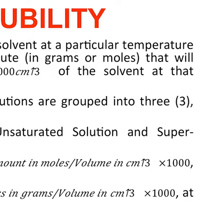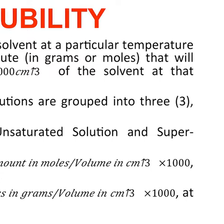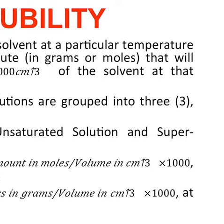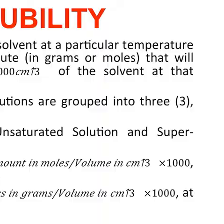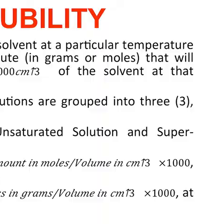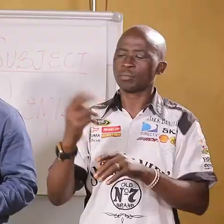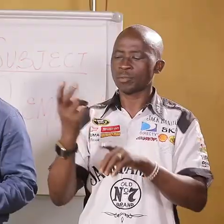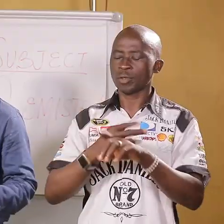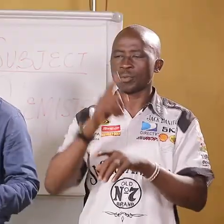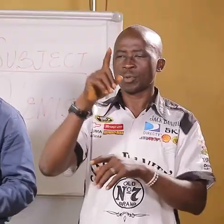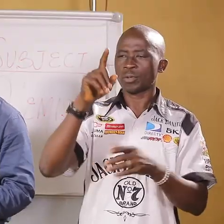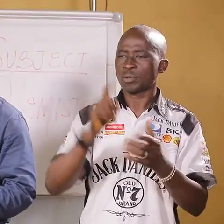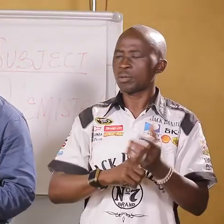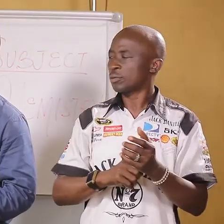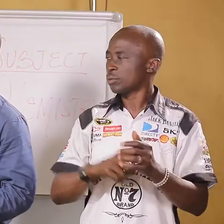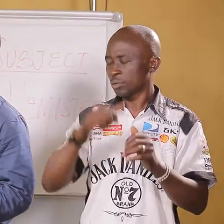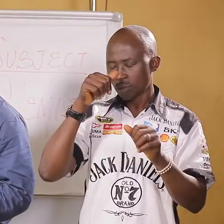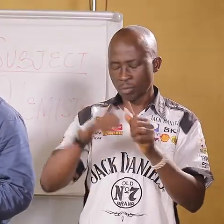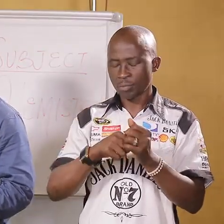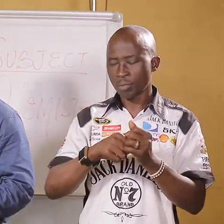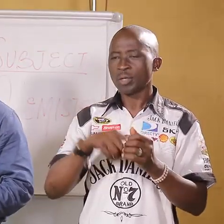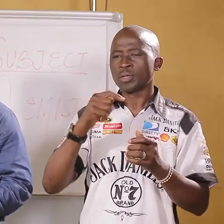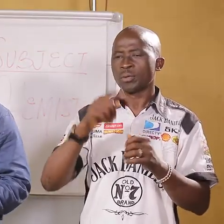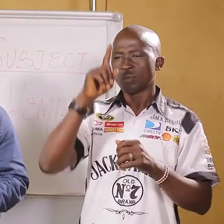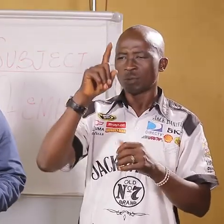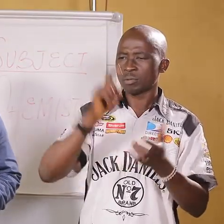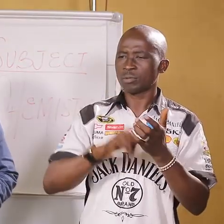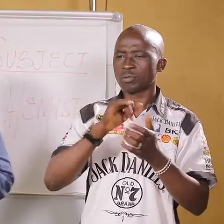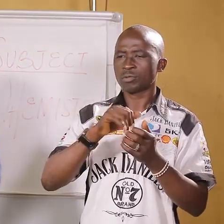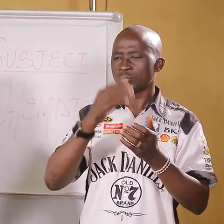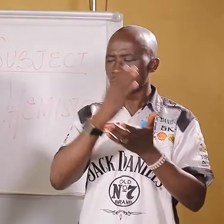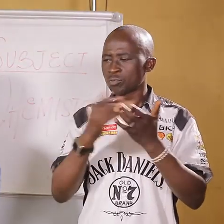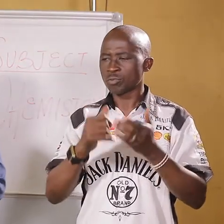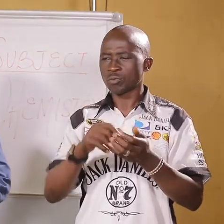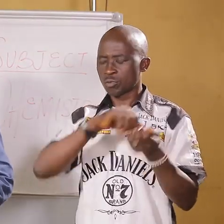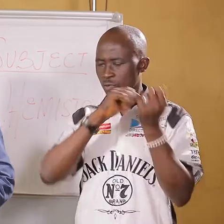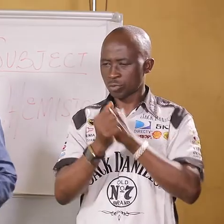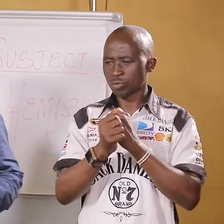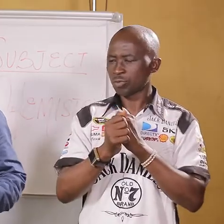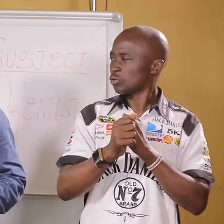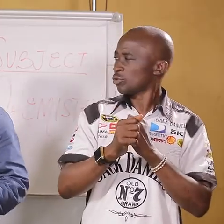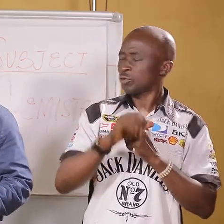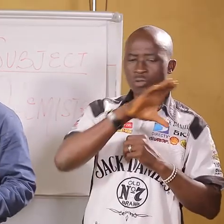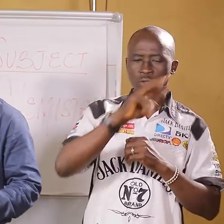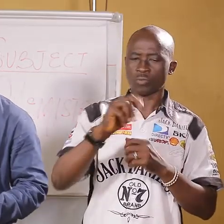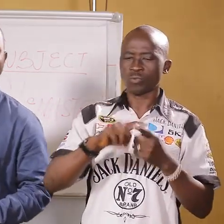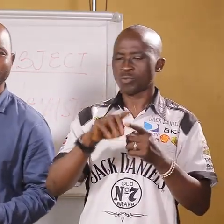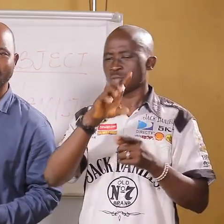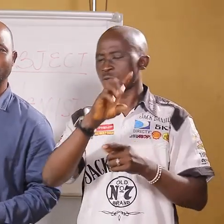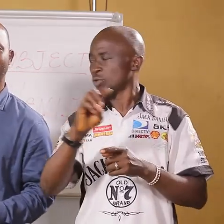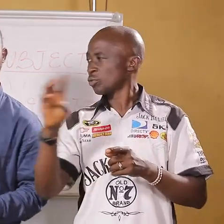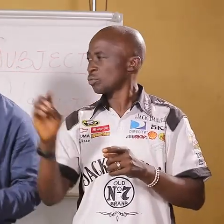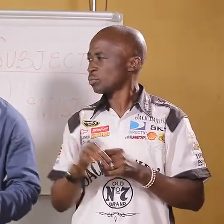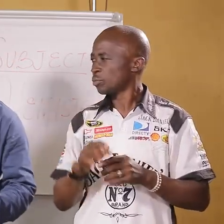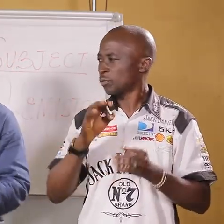times 1,000. Remember, the 1,000 is a factor that converts centimeter cube to decimeter cube, meaning that if you have